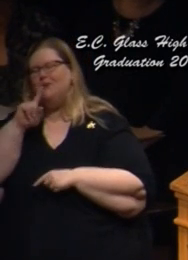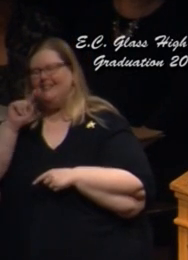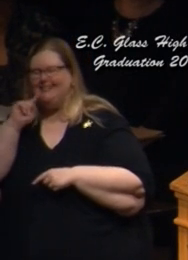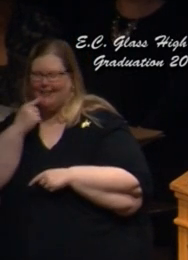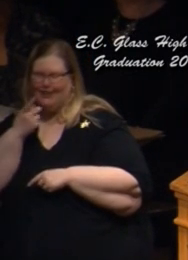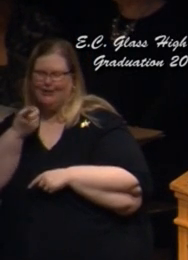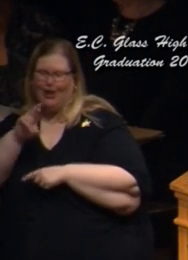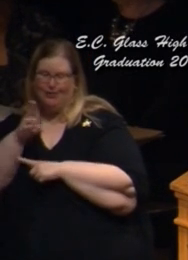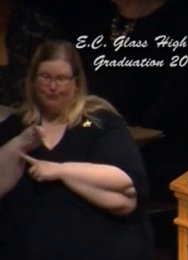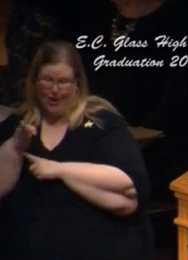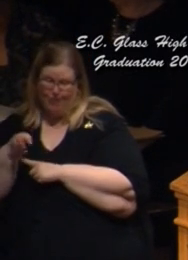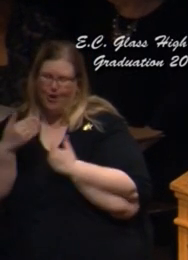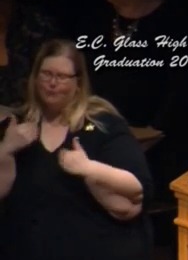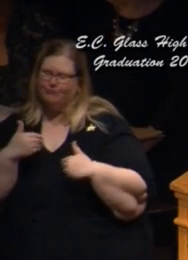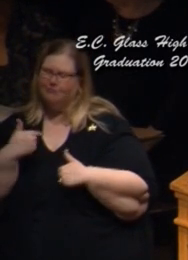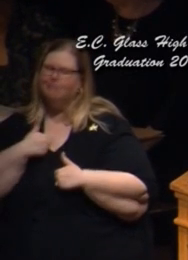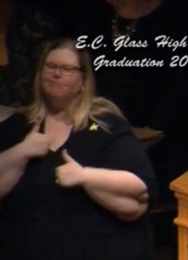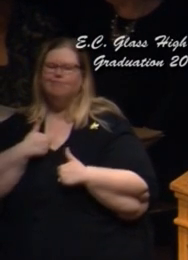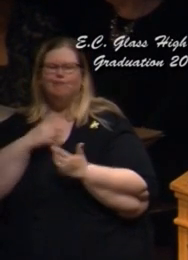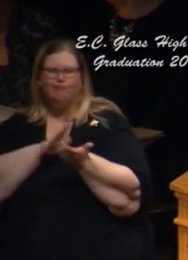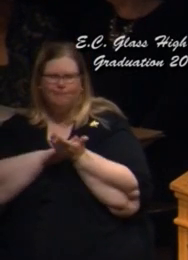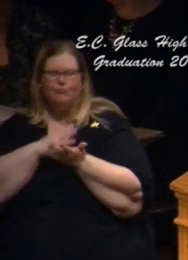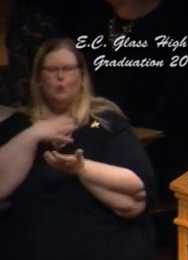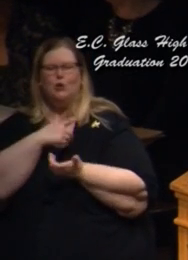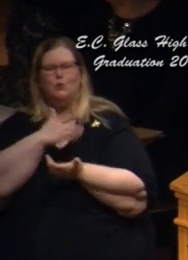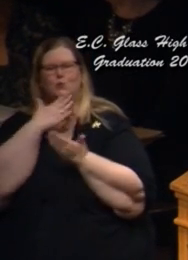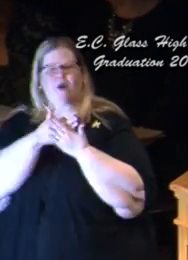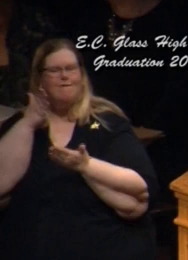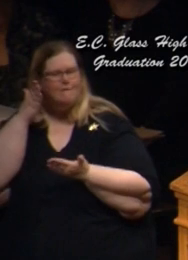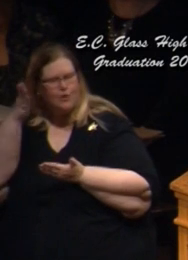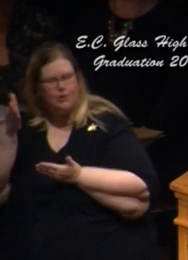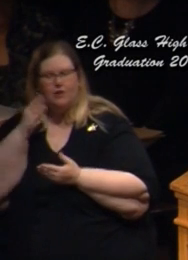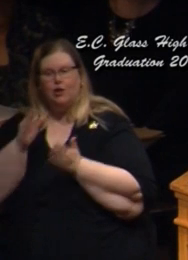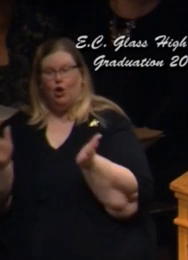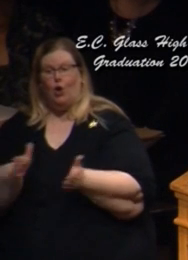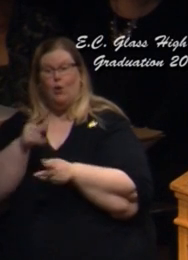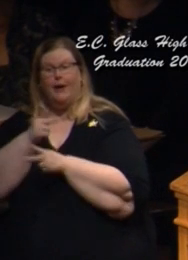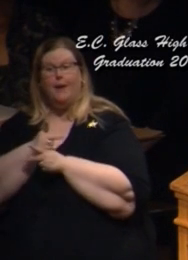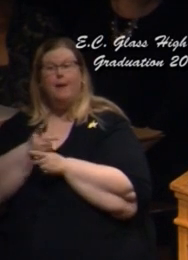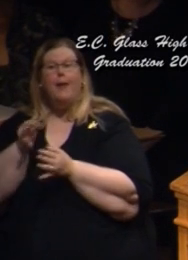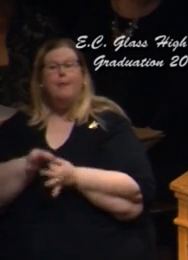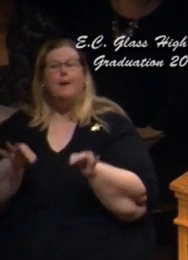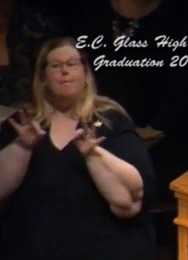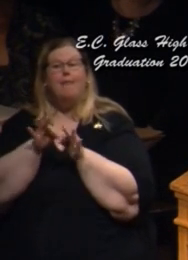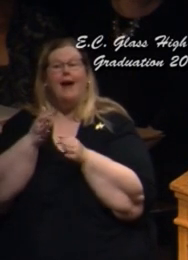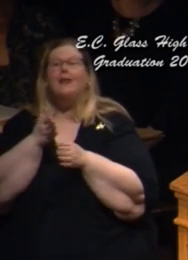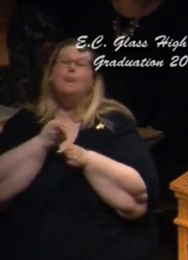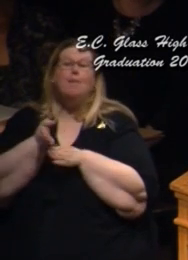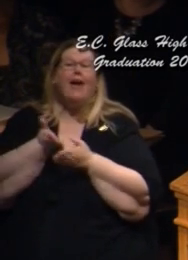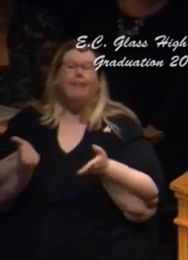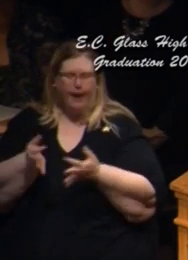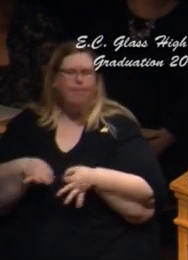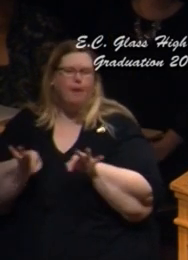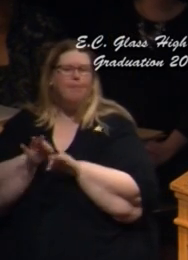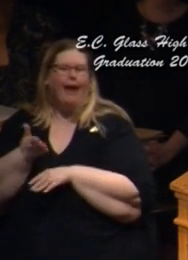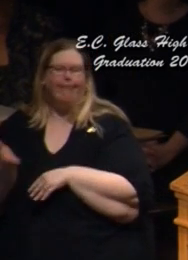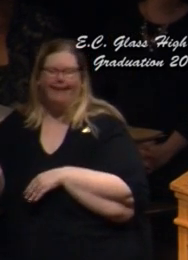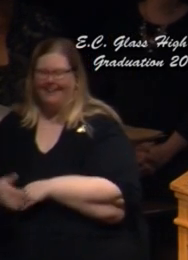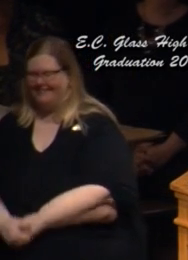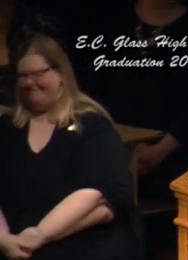seriousness, Dr. Brabrand, we wish you well and encourage you to keep the main thing the main thing.